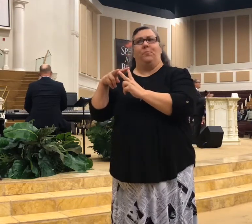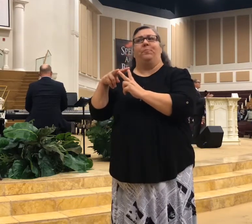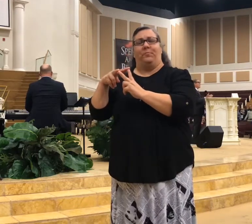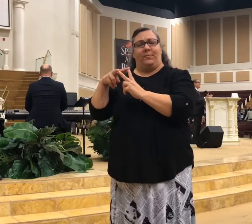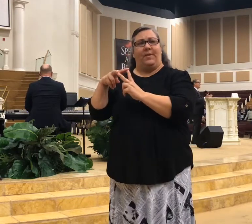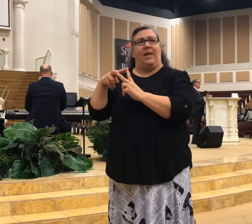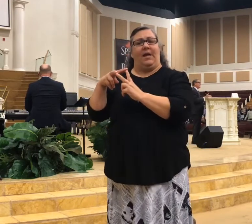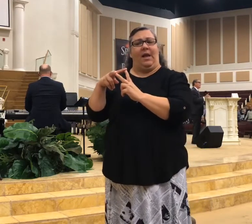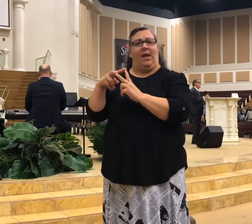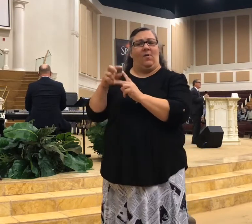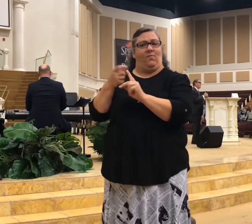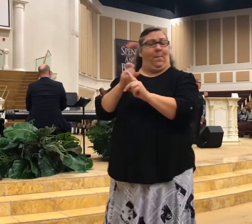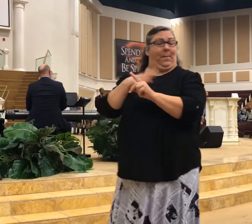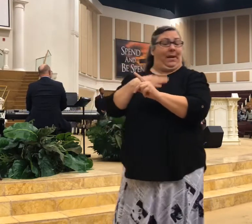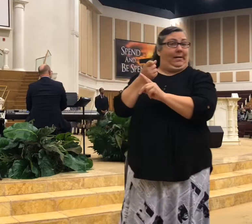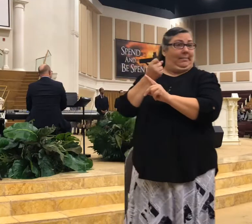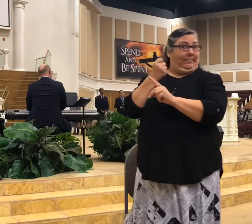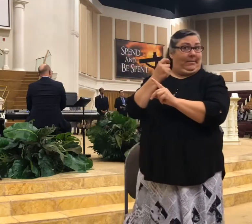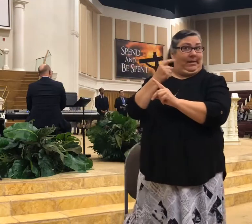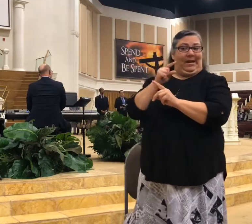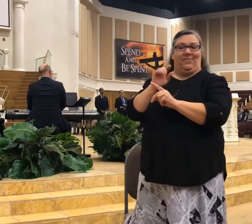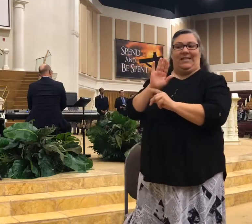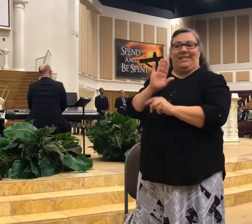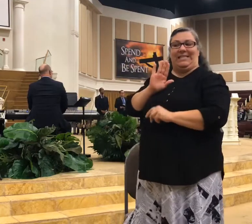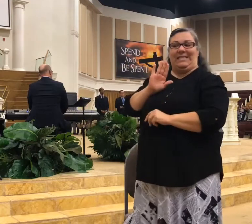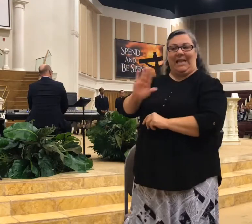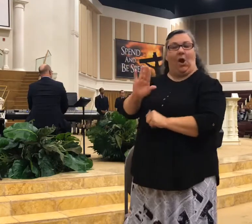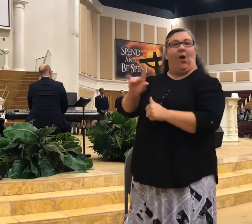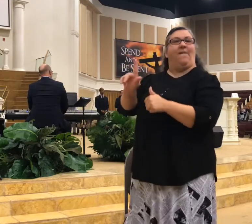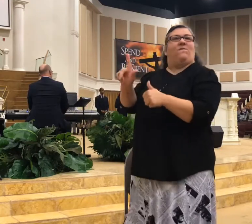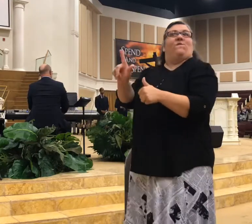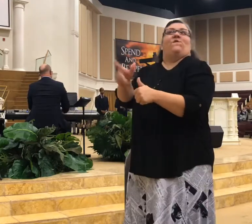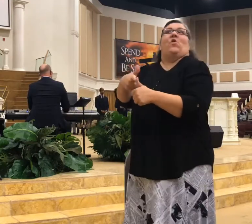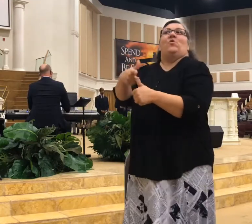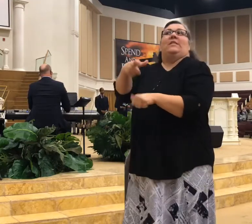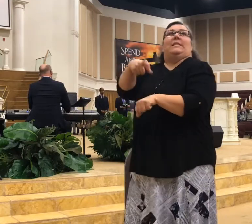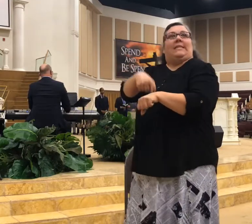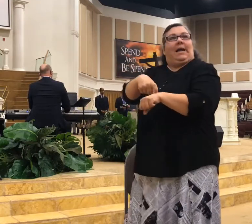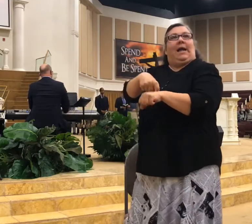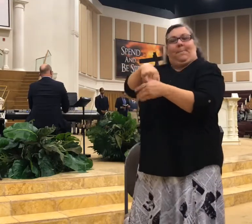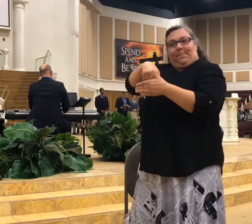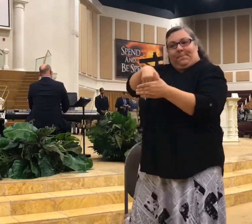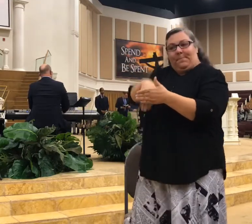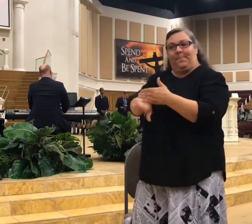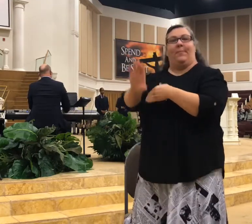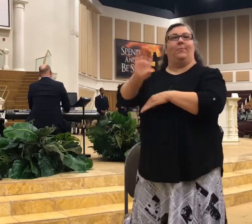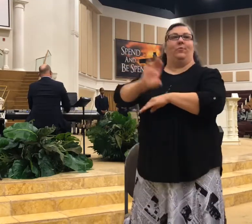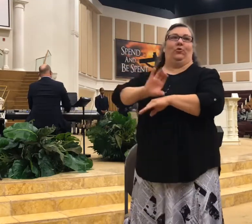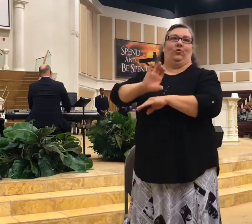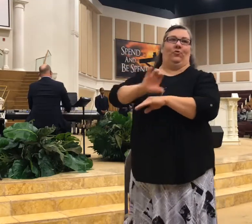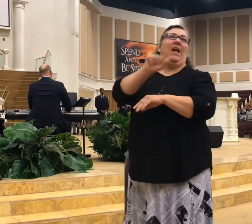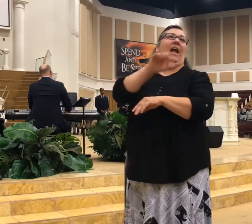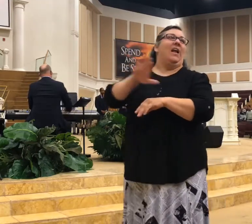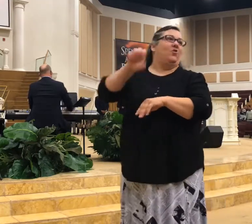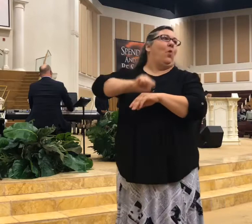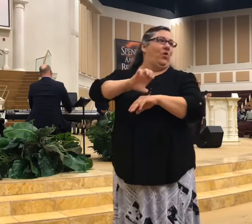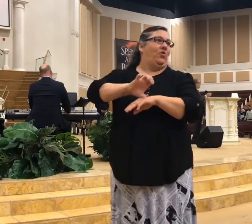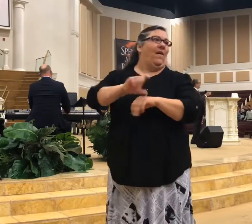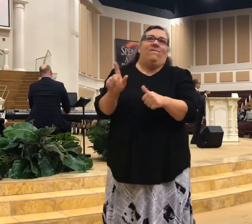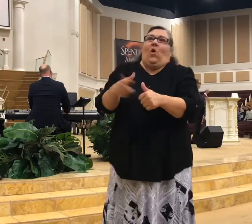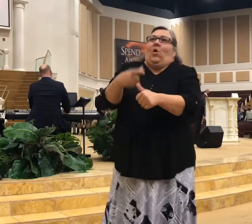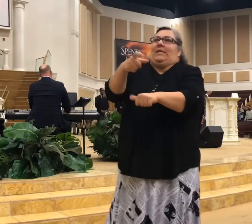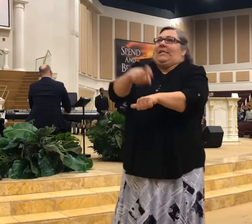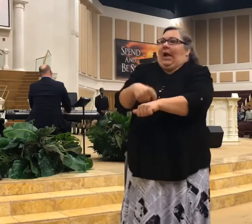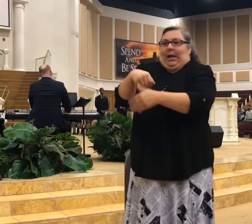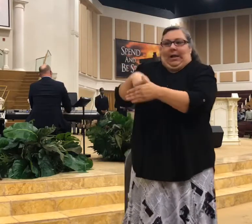was made to understand that that was actually the first time that that couple had been to Asia Rock for a service. They had been